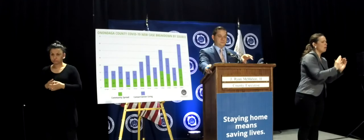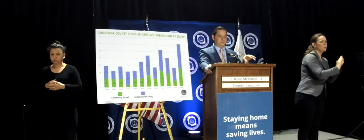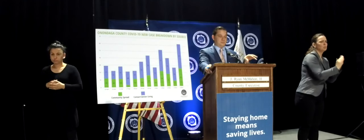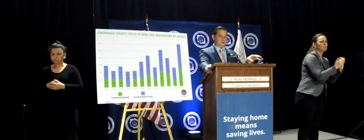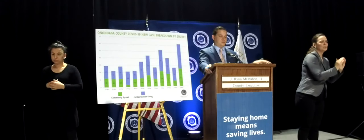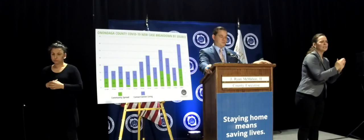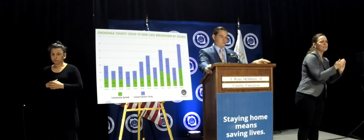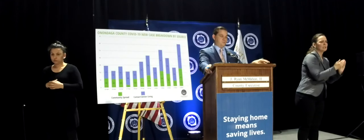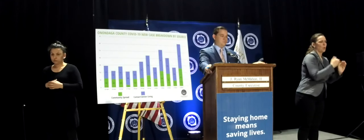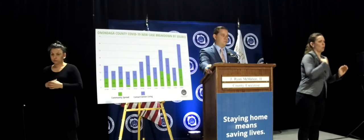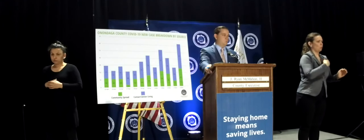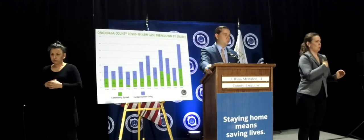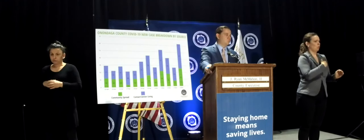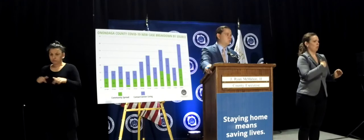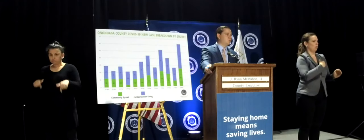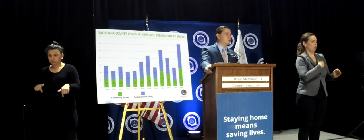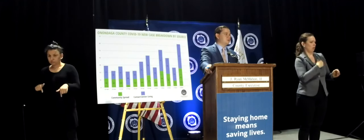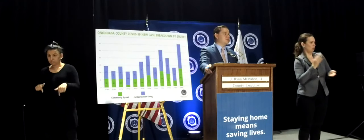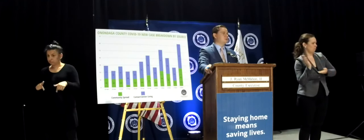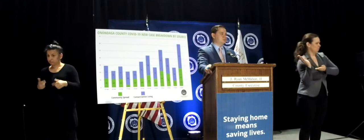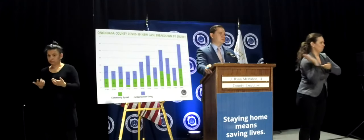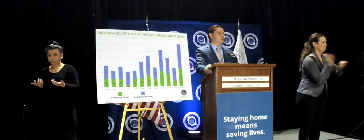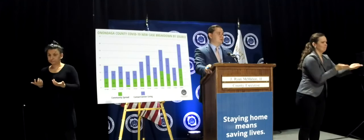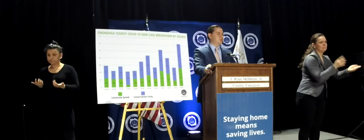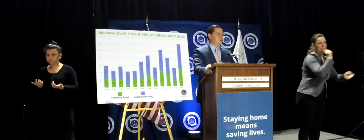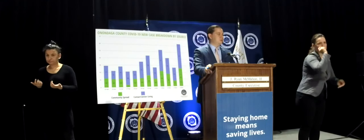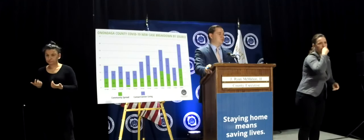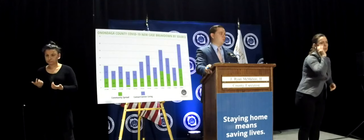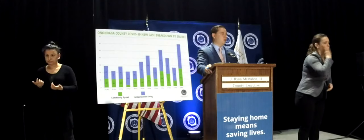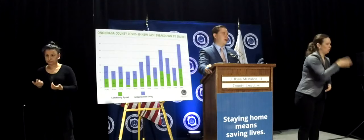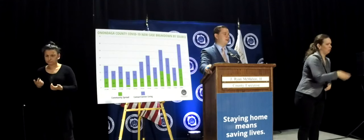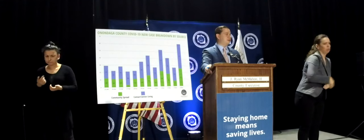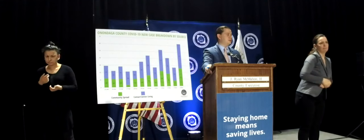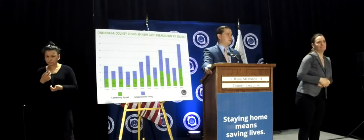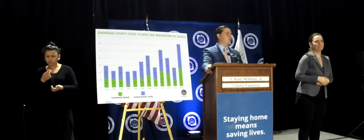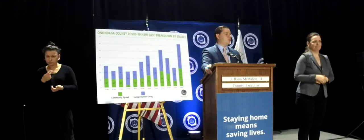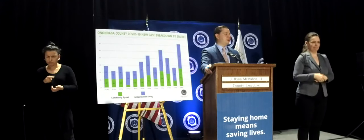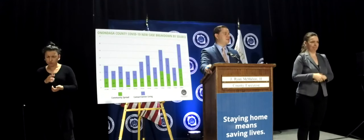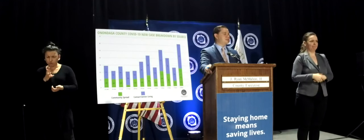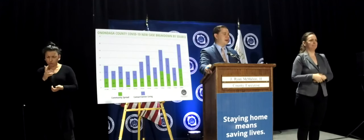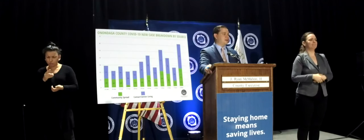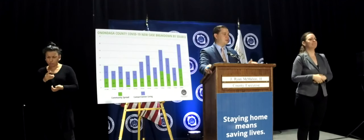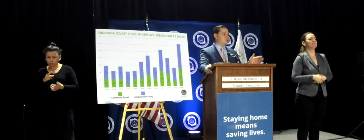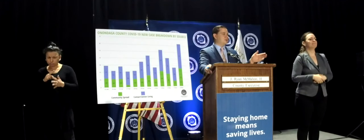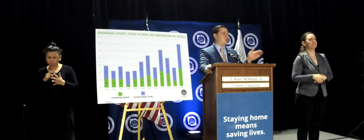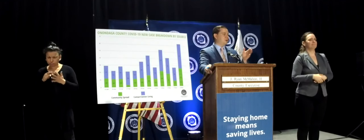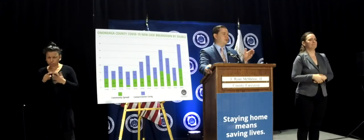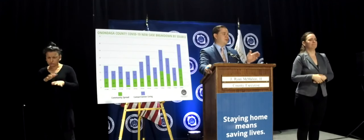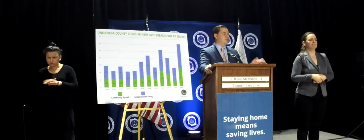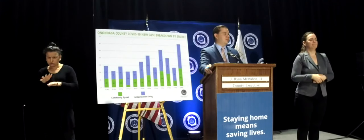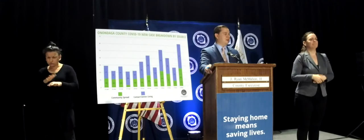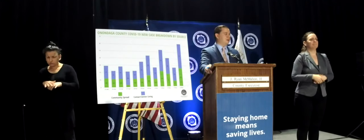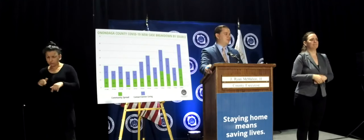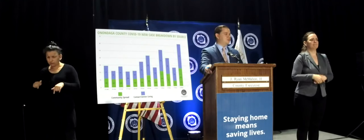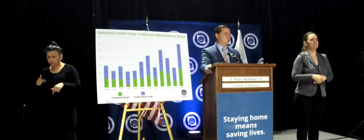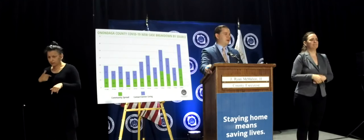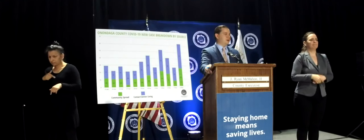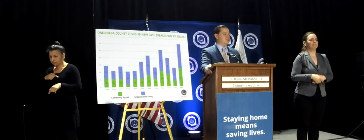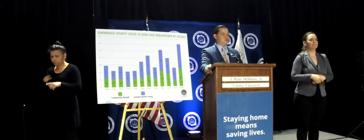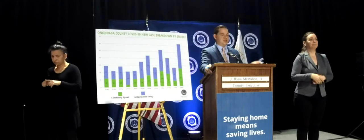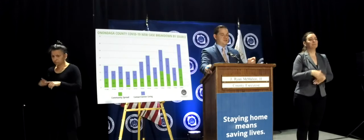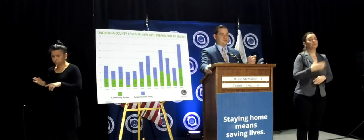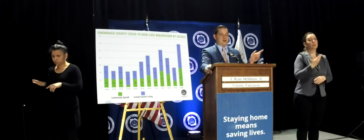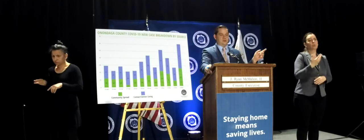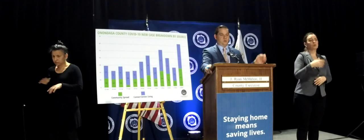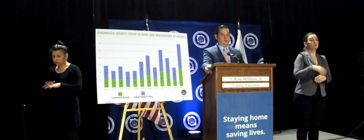but if there's even 2 more days or 3 more days of data going this way